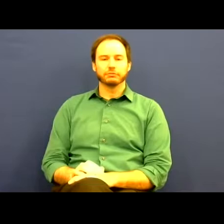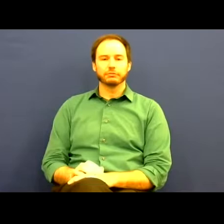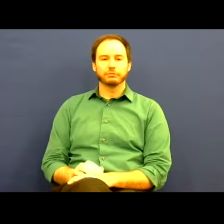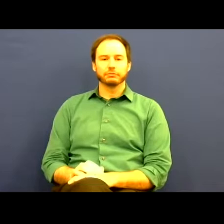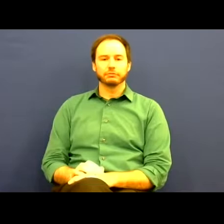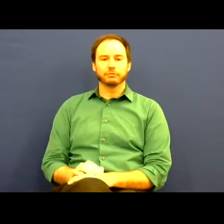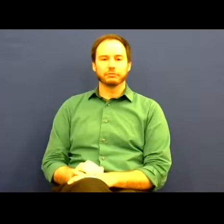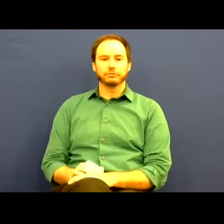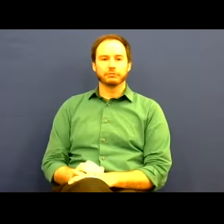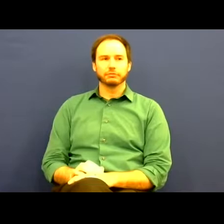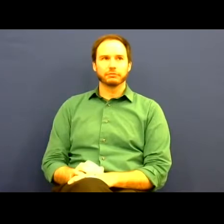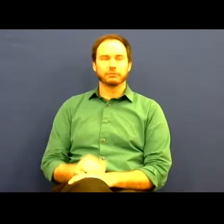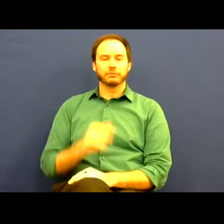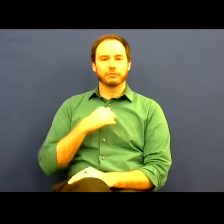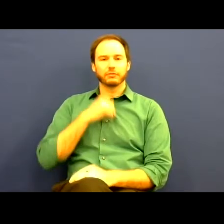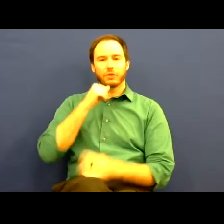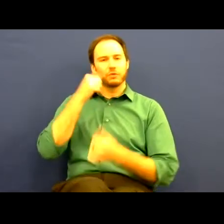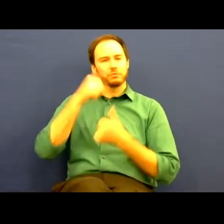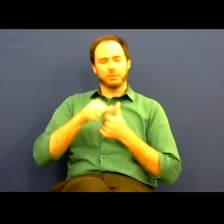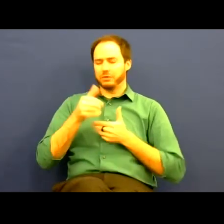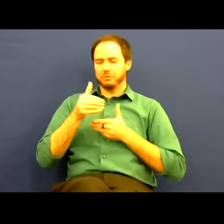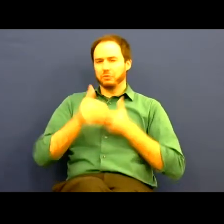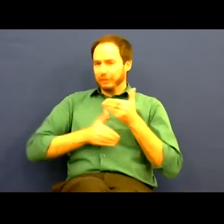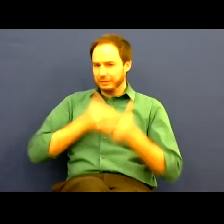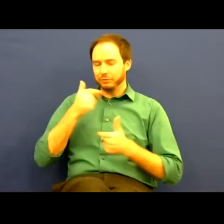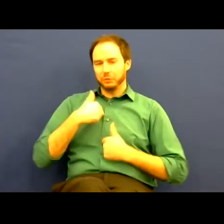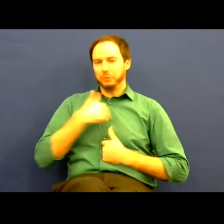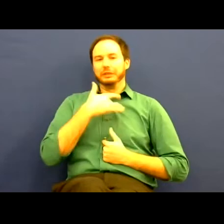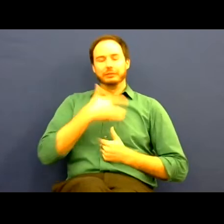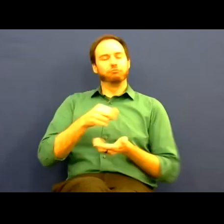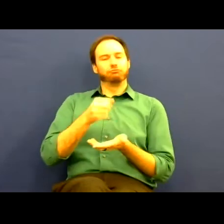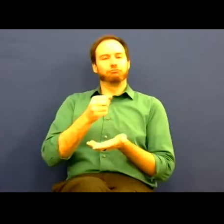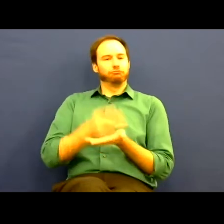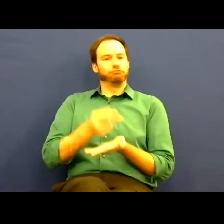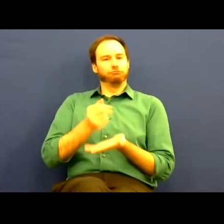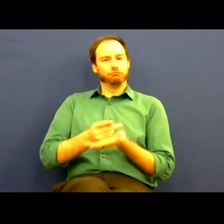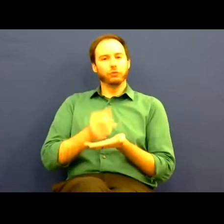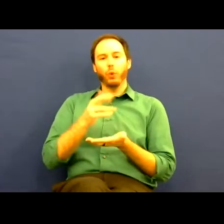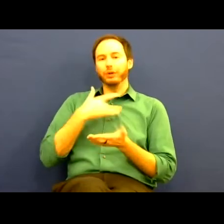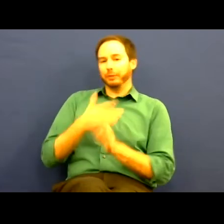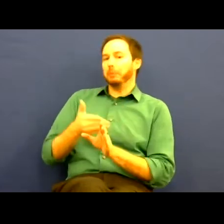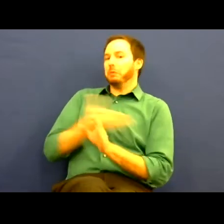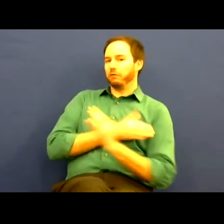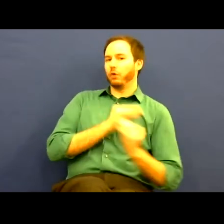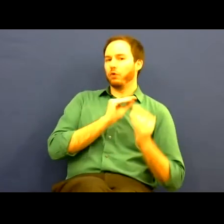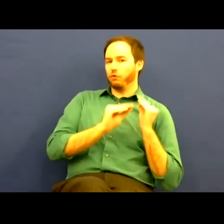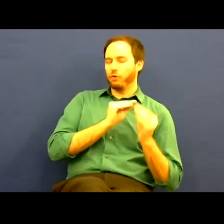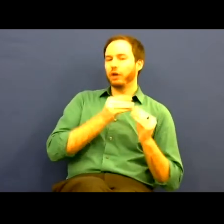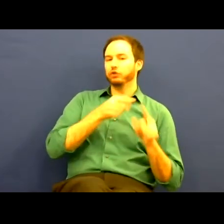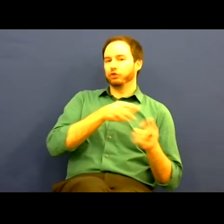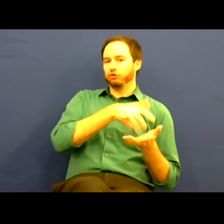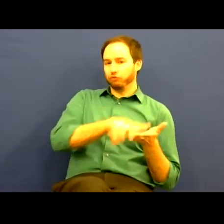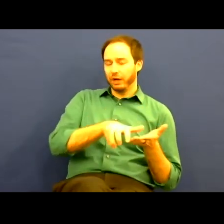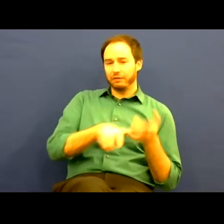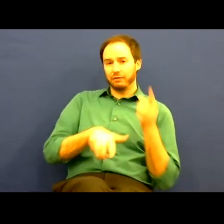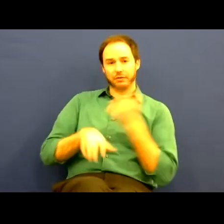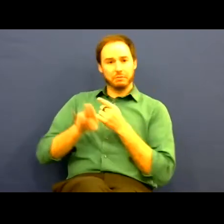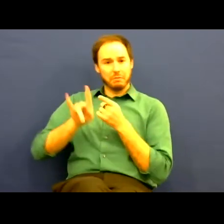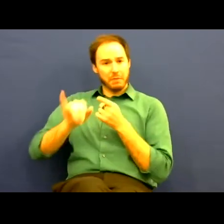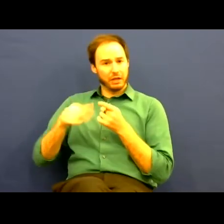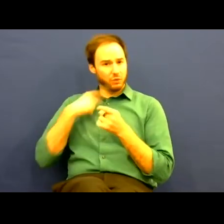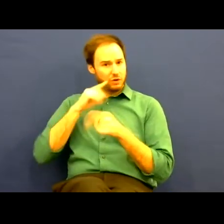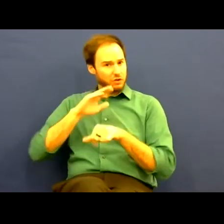I don't know the procedure because typically we do the corrections up front and have the draft. Becky, do we then